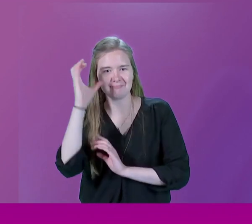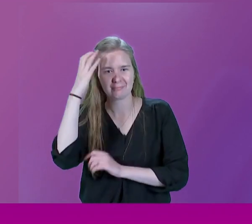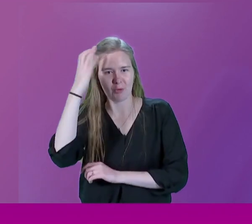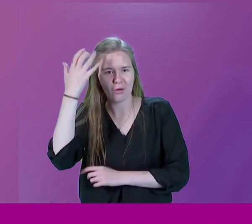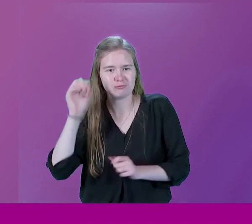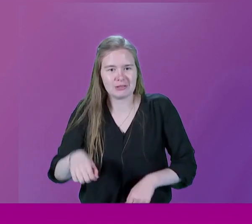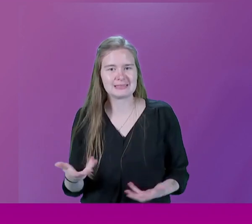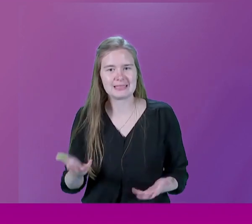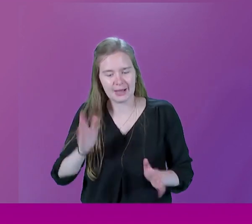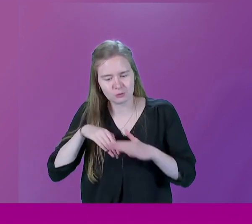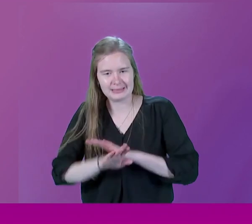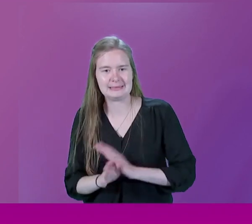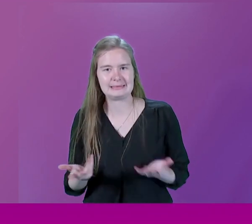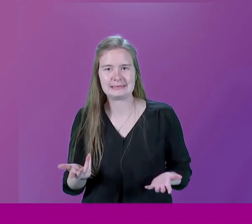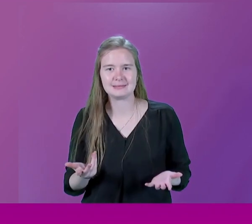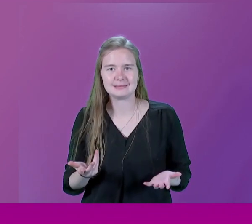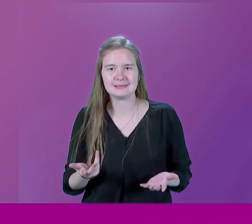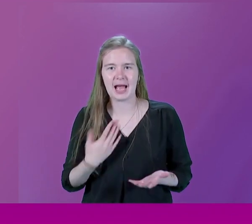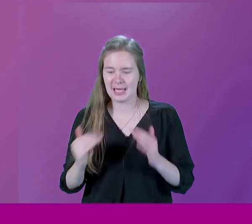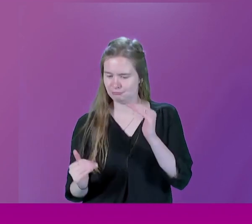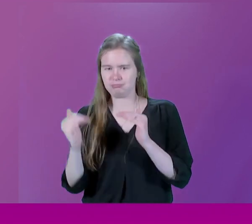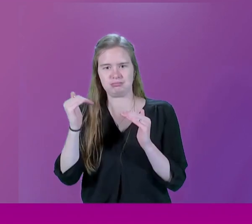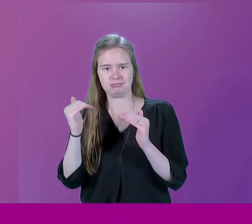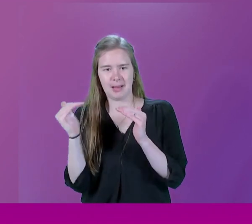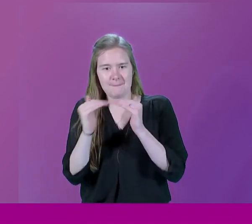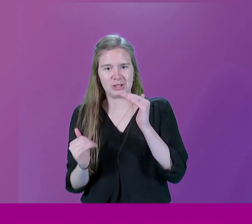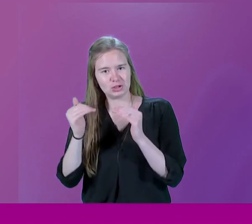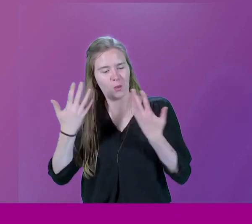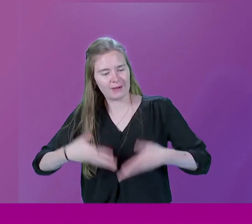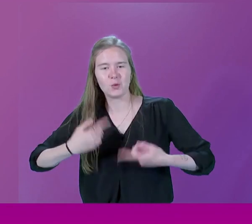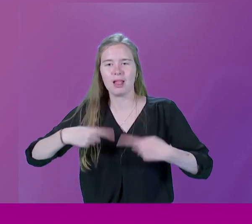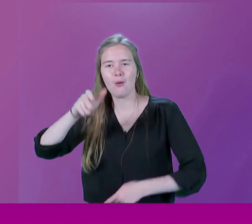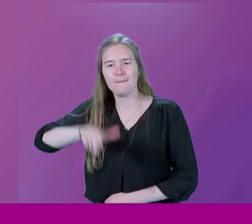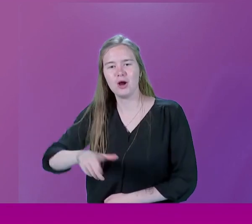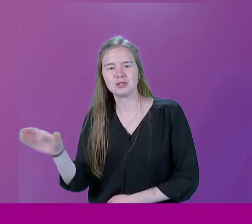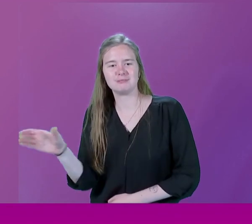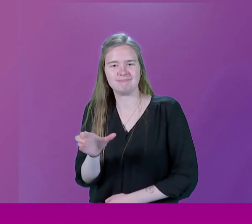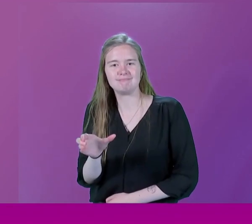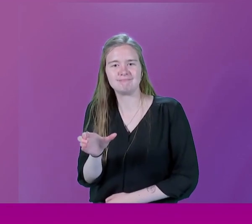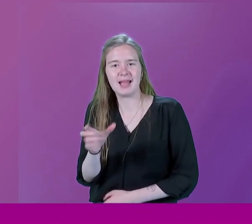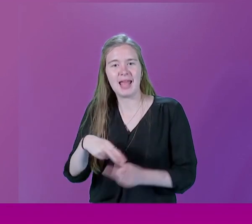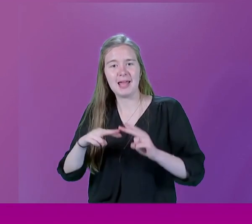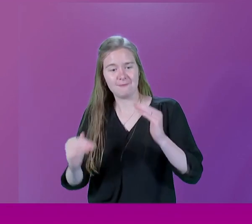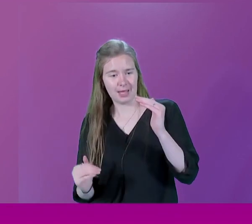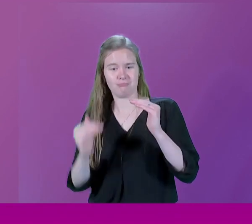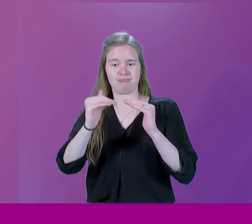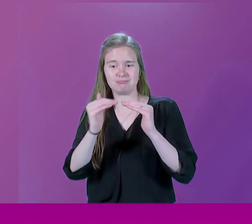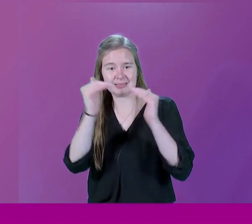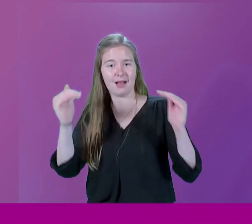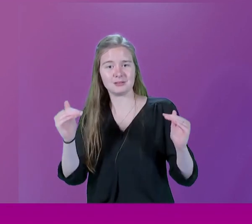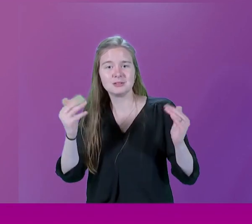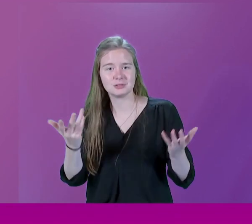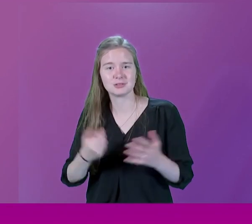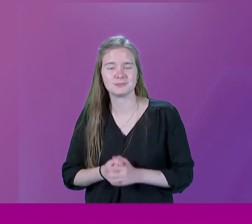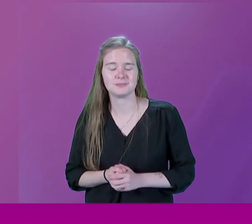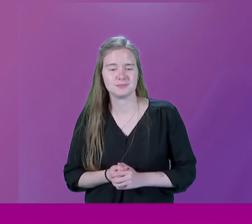simple as that. I must get in. You have to allow somebody to have that place if they've reached the standard to get